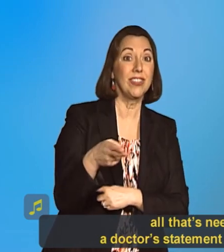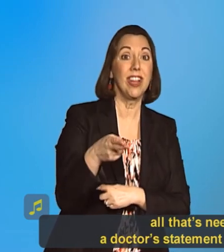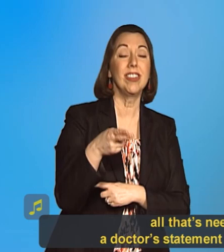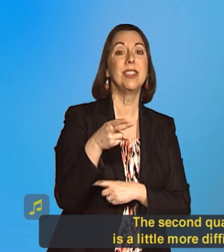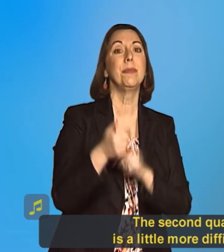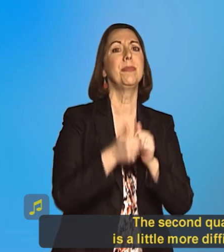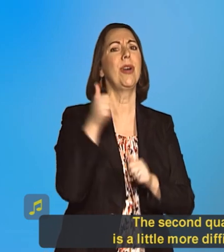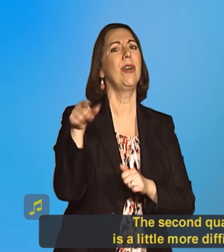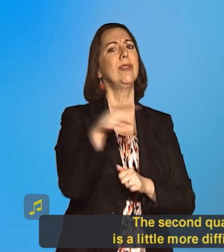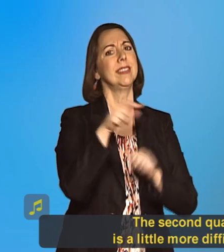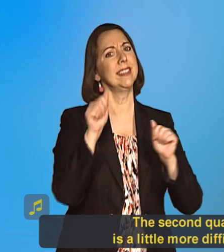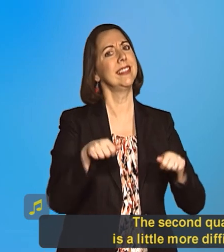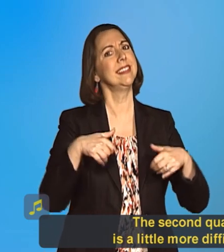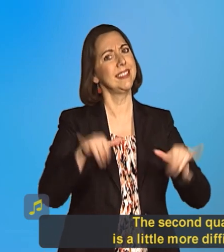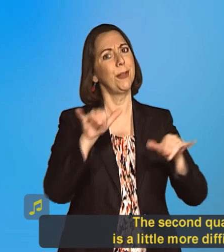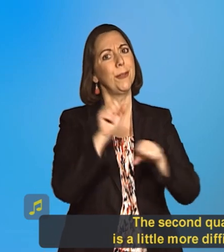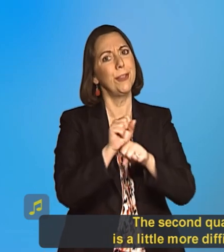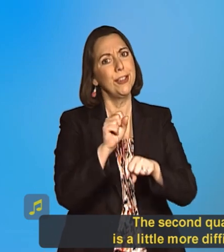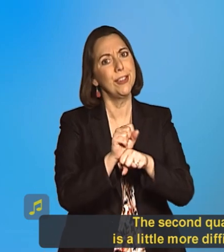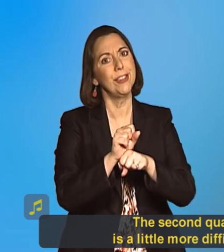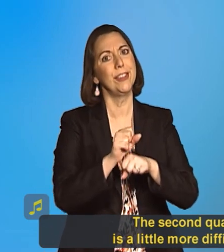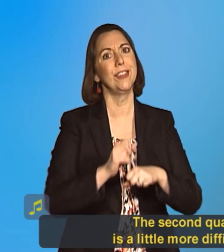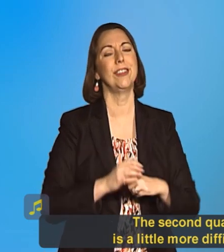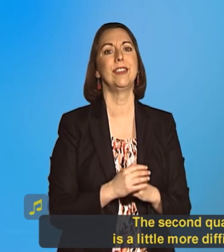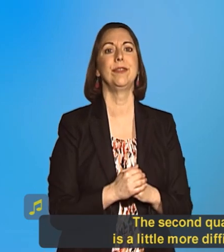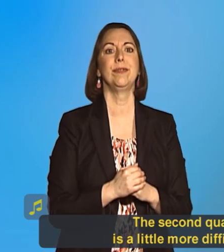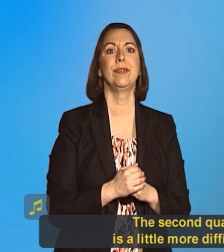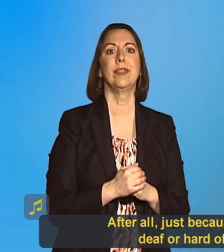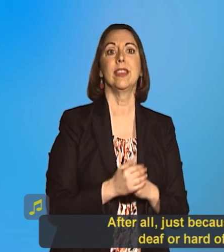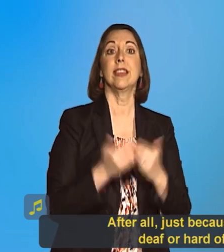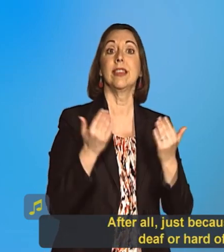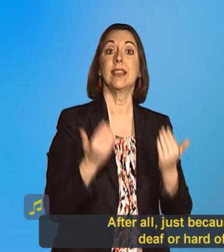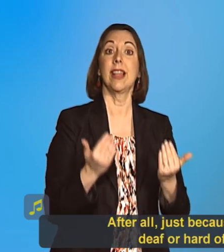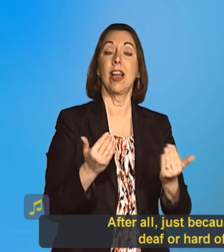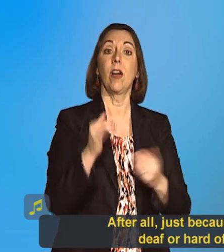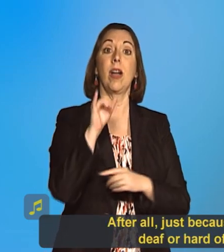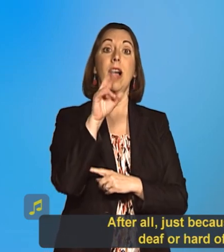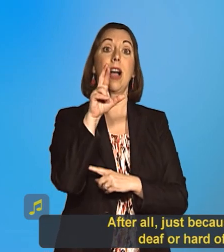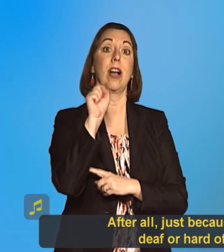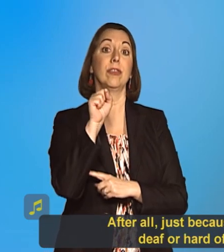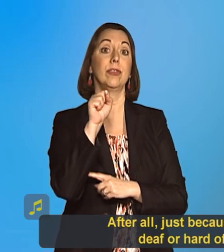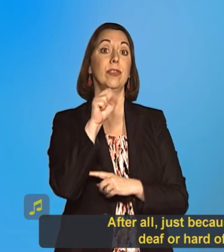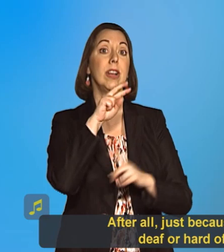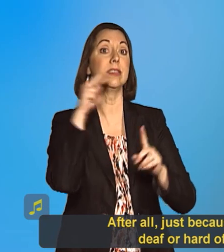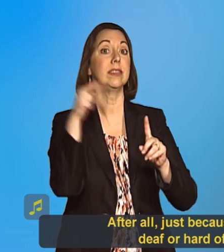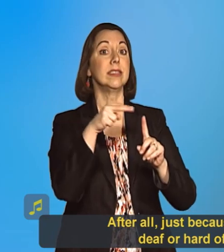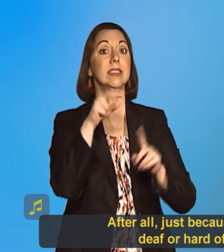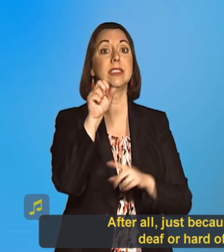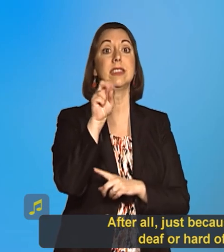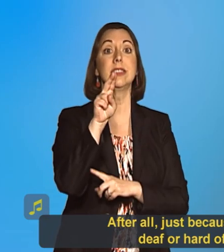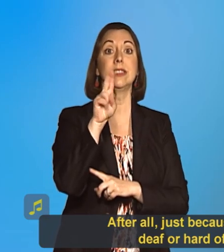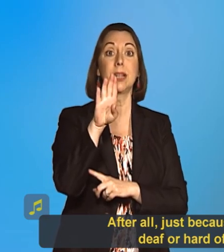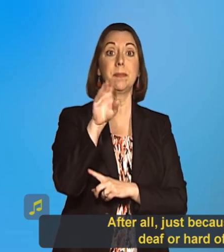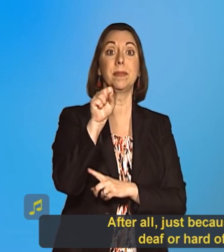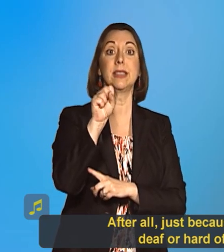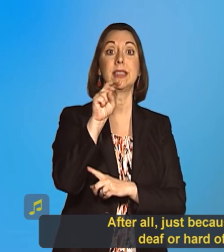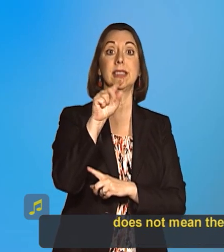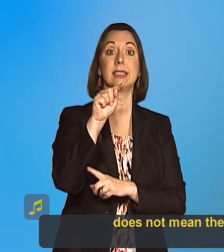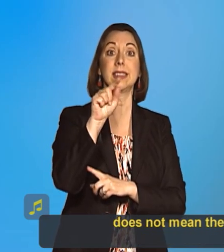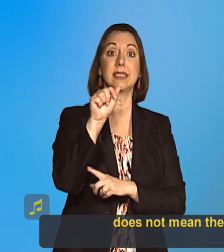The second qualification is a little more difficult to meet. After all, just because someone's deaf or hard of hearing does not mean